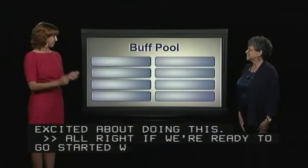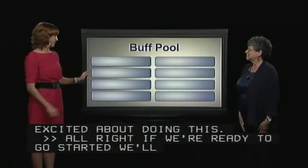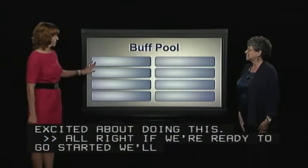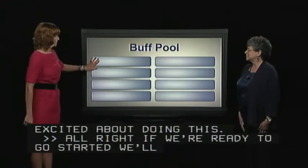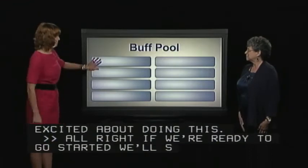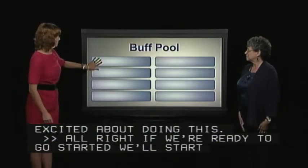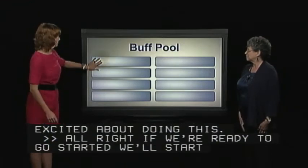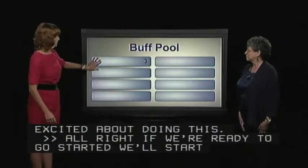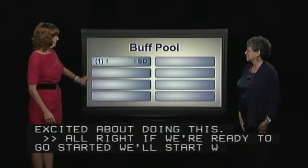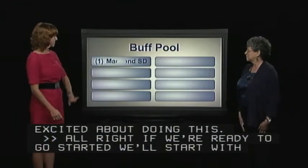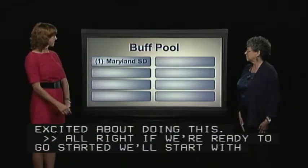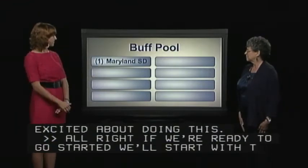The first team here,